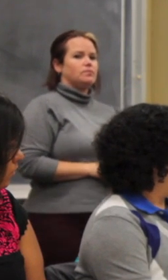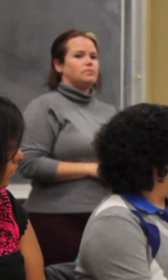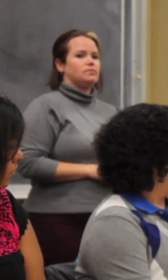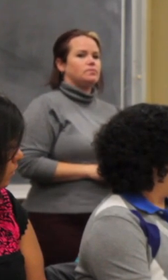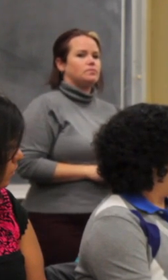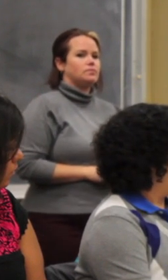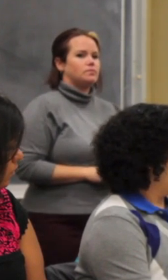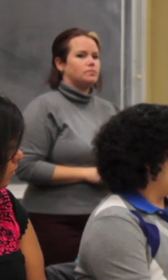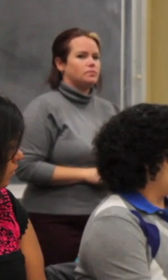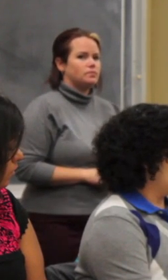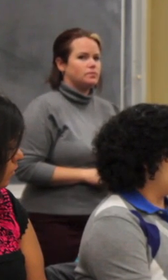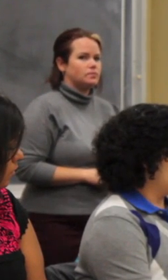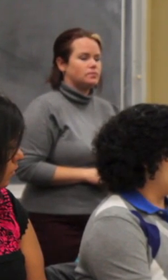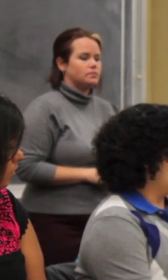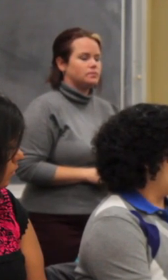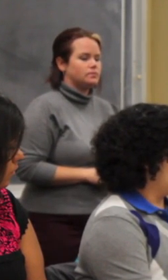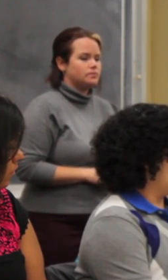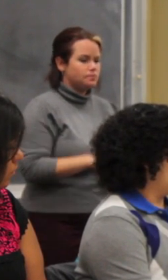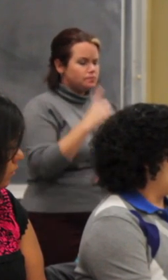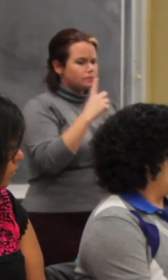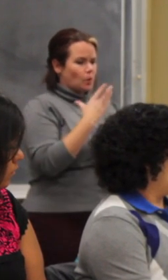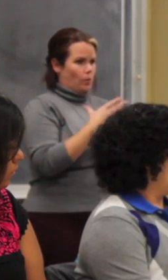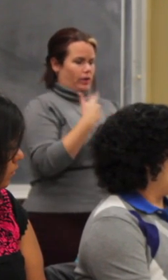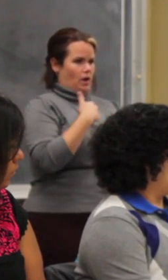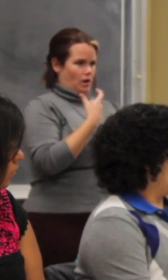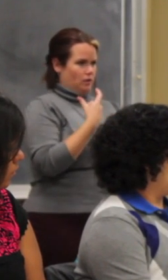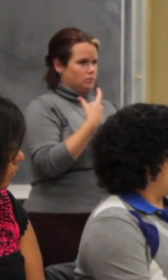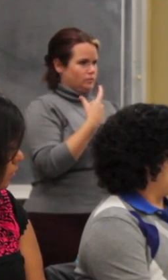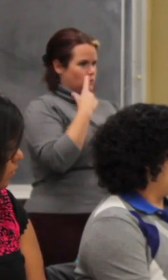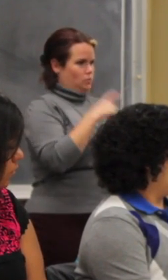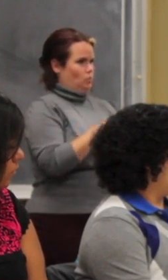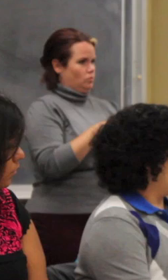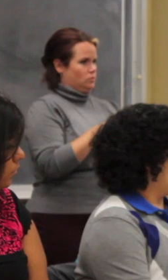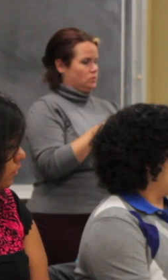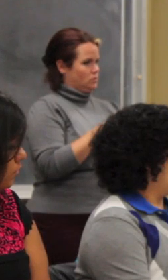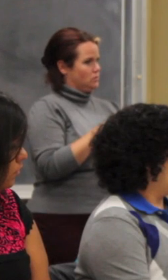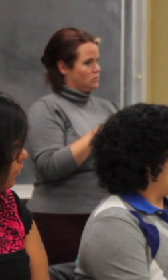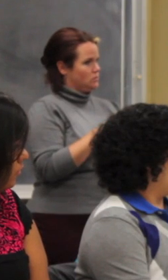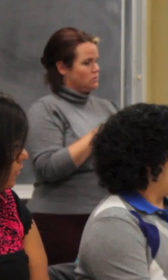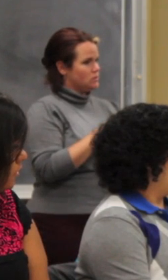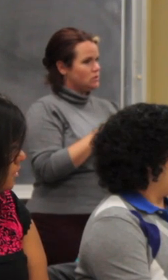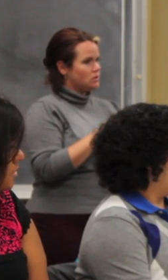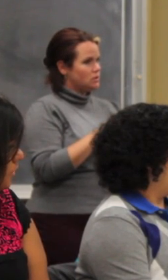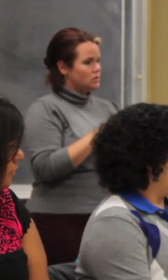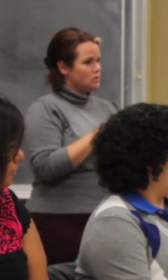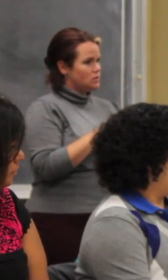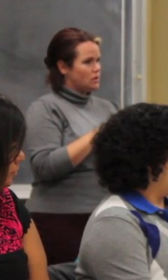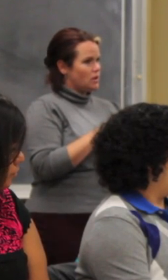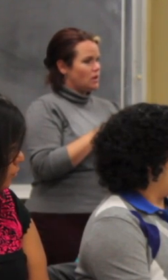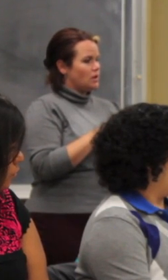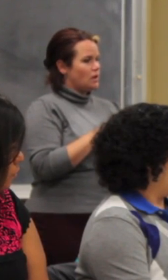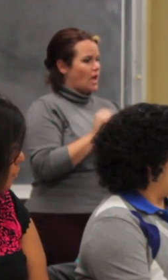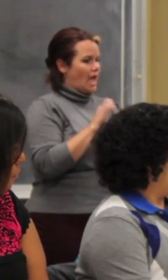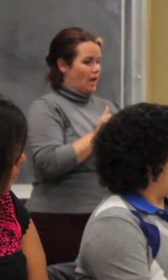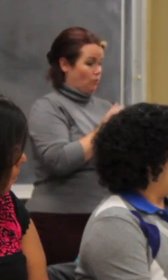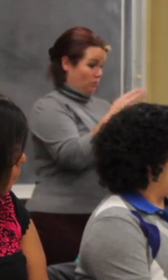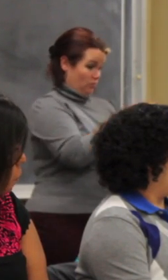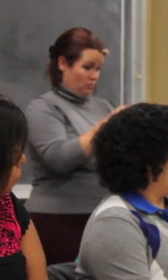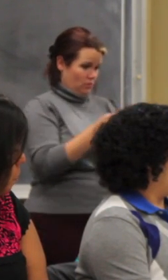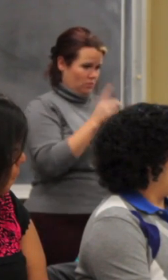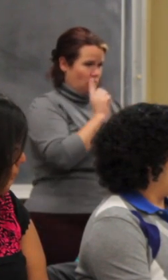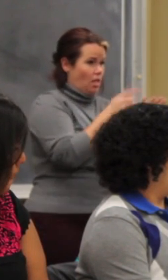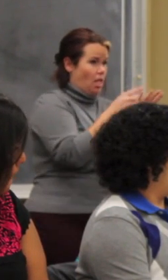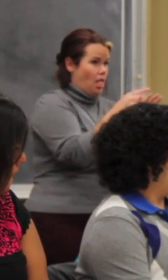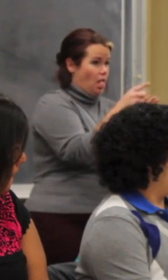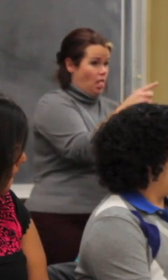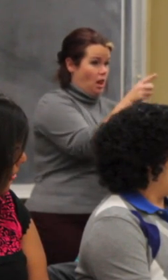one thing that's really, that stands out a lot in thinking about how individuals navigate institutions